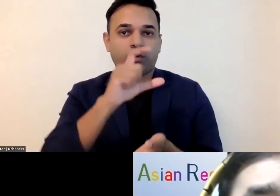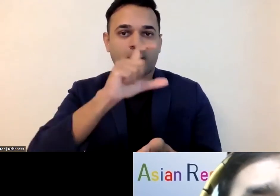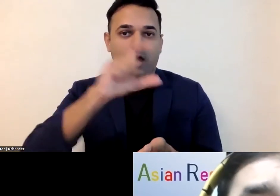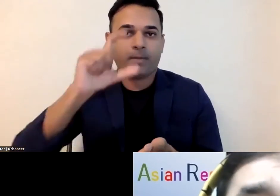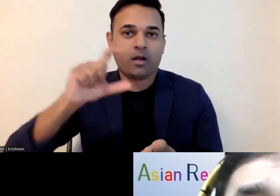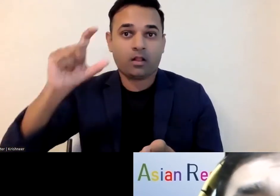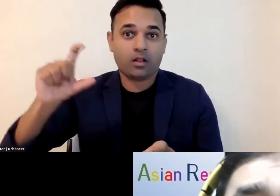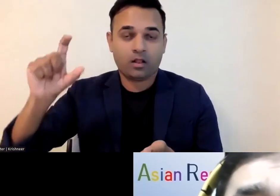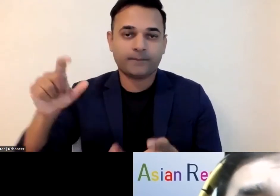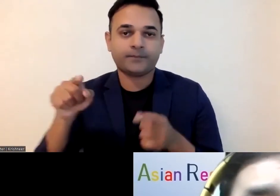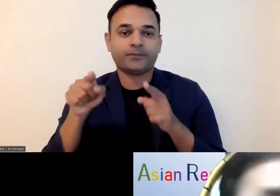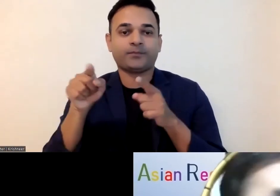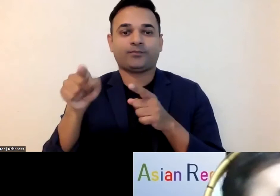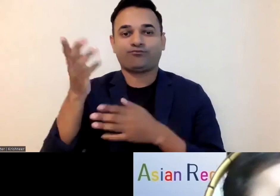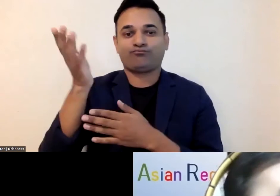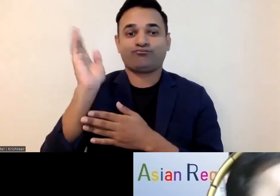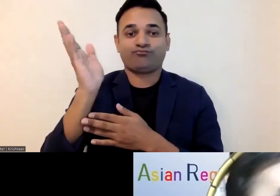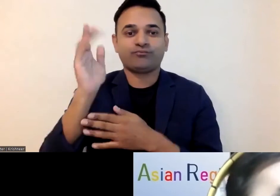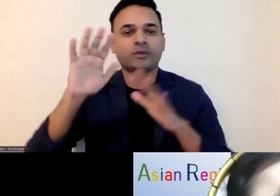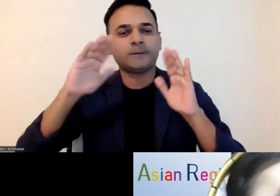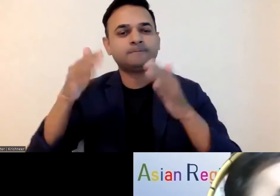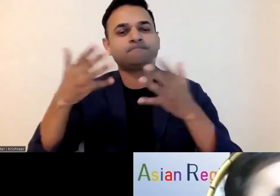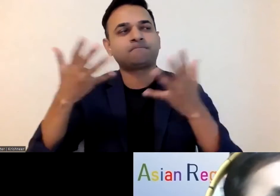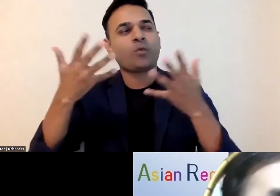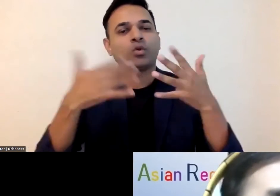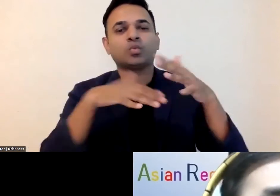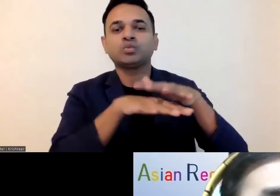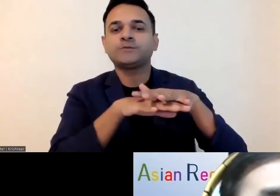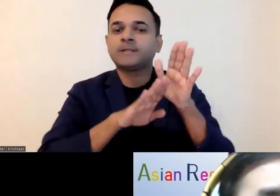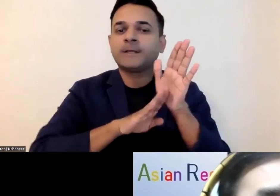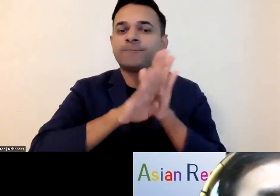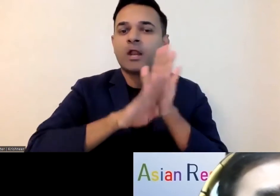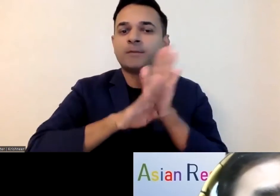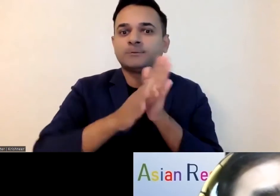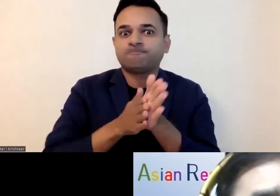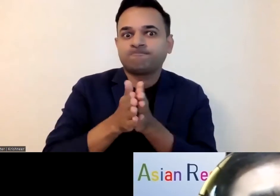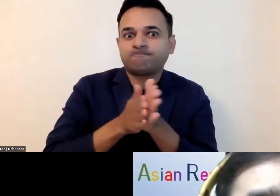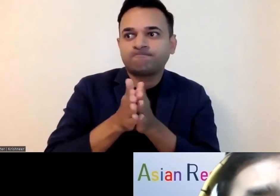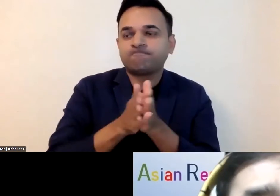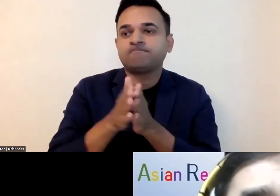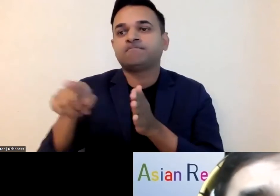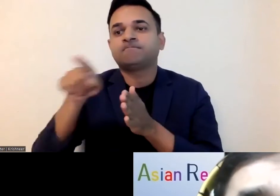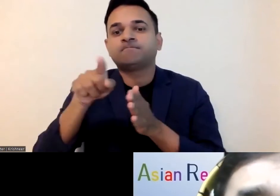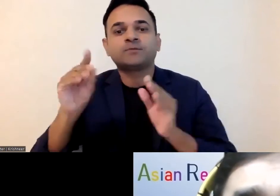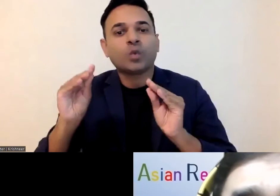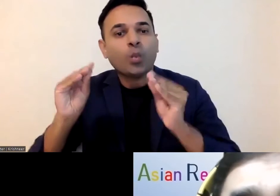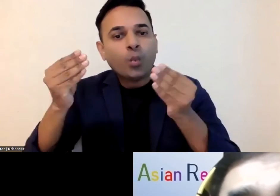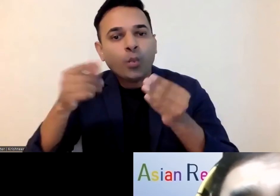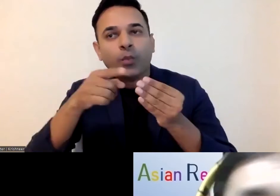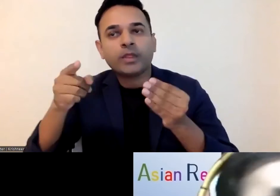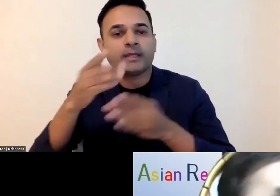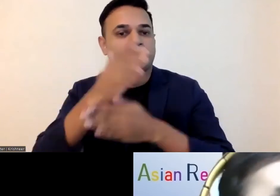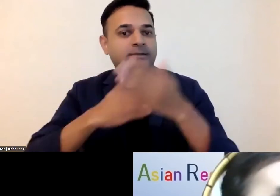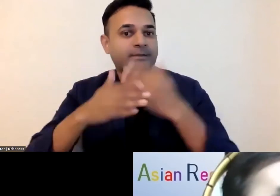and he is a UNICEF youth advocate for disability inclusion. He has been engaged in the Blind